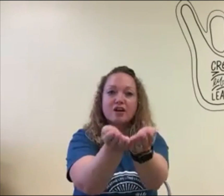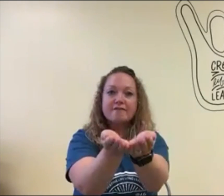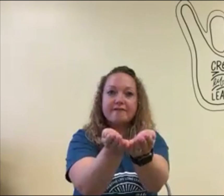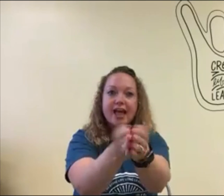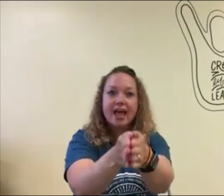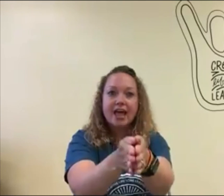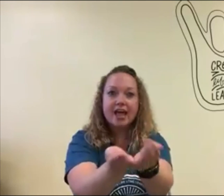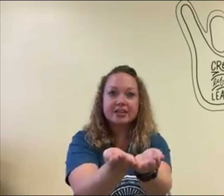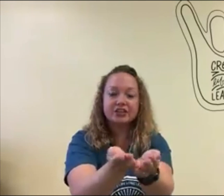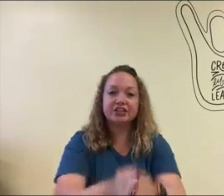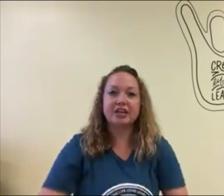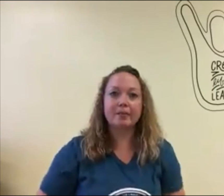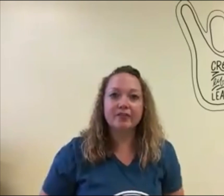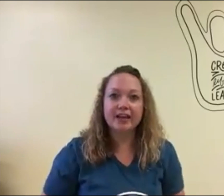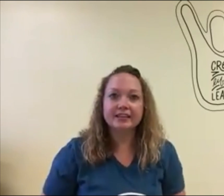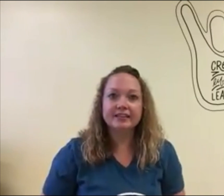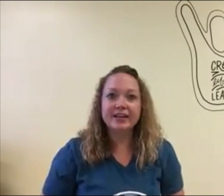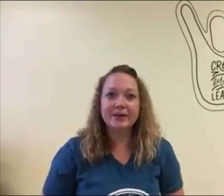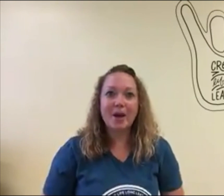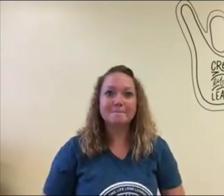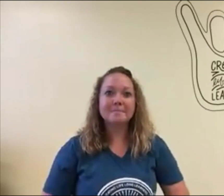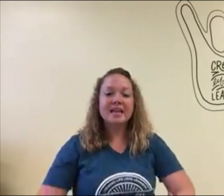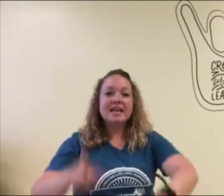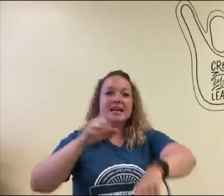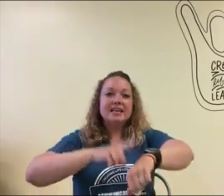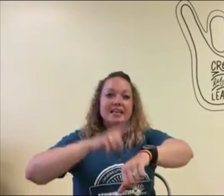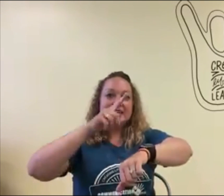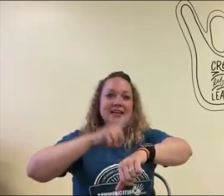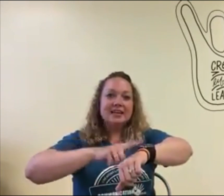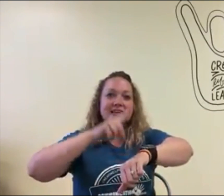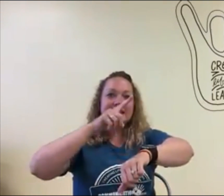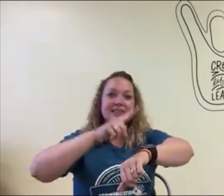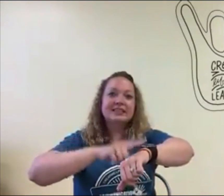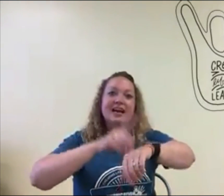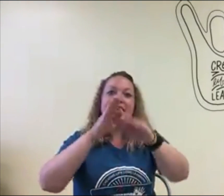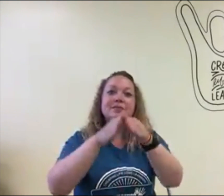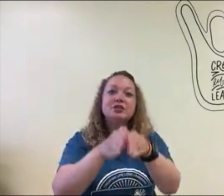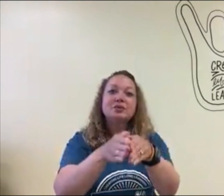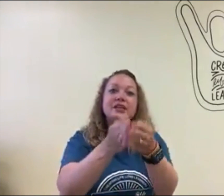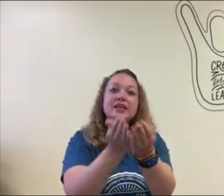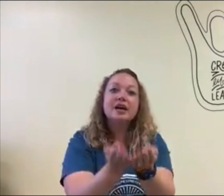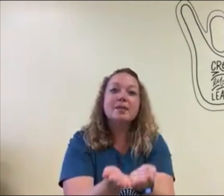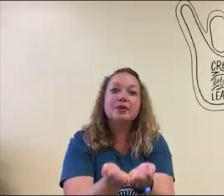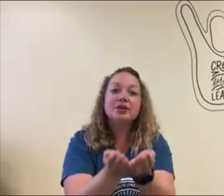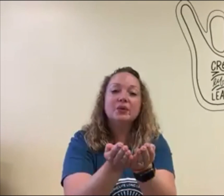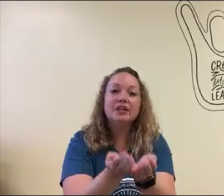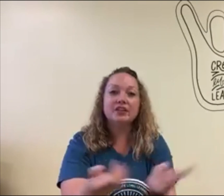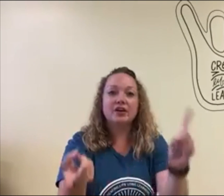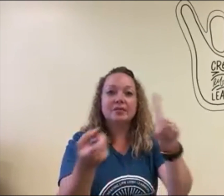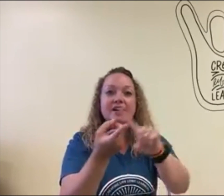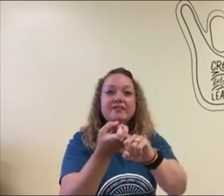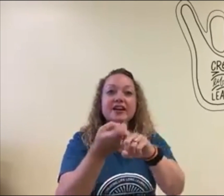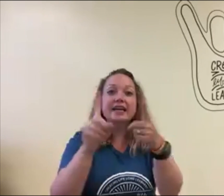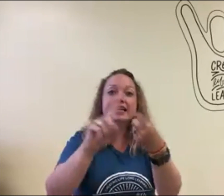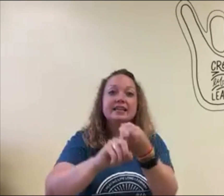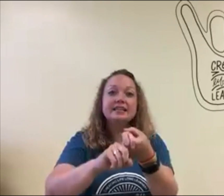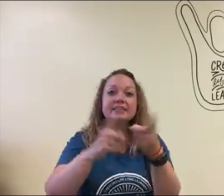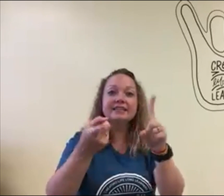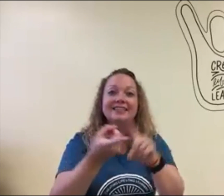Perfect, good job, friends. Here we go. It is time to read a book with all my friends. It